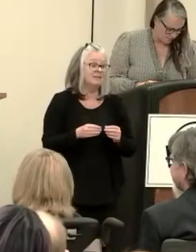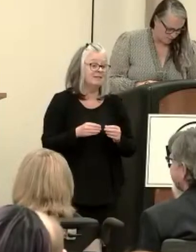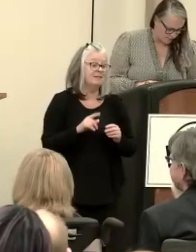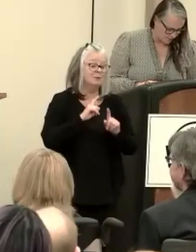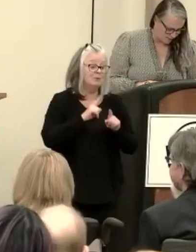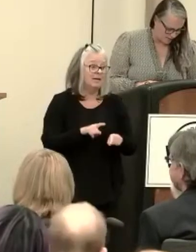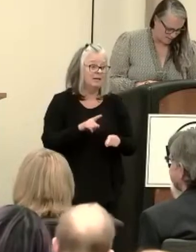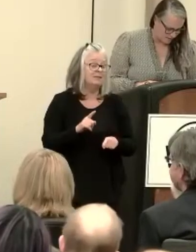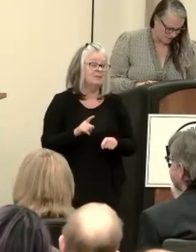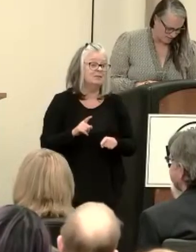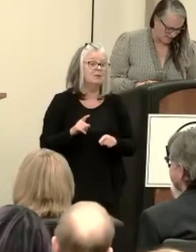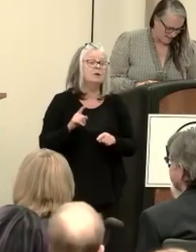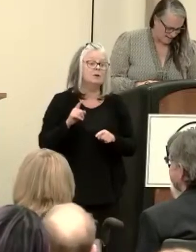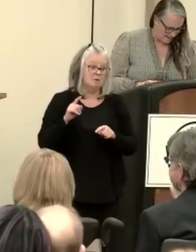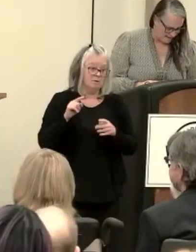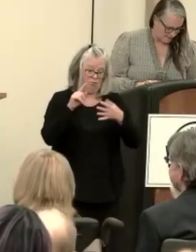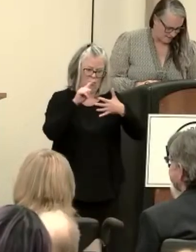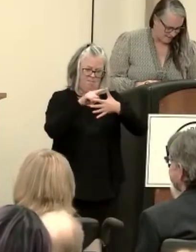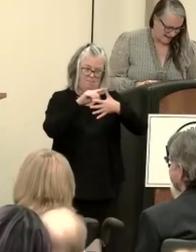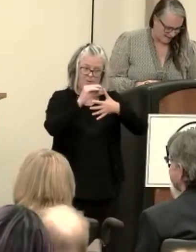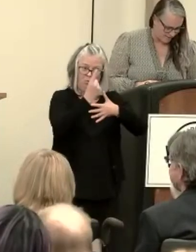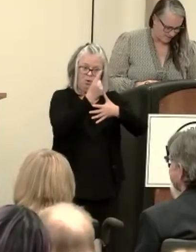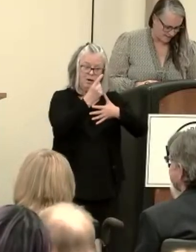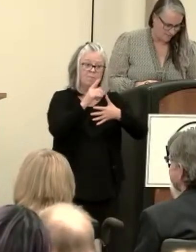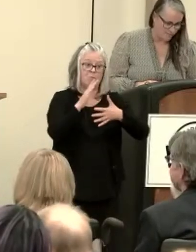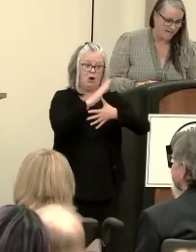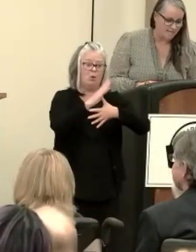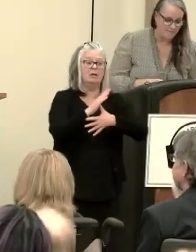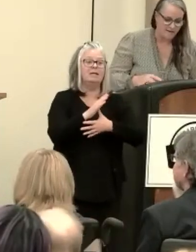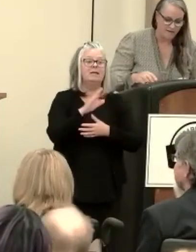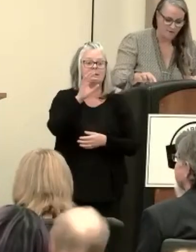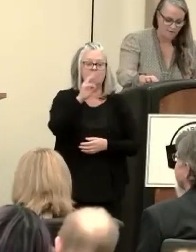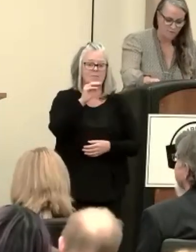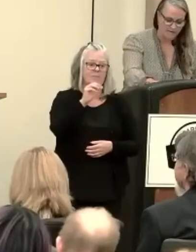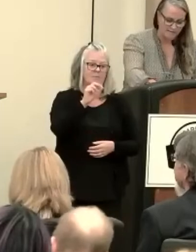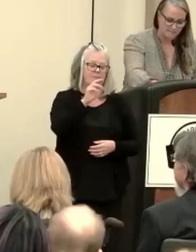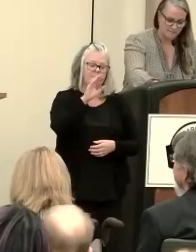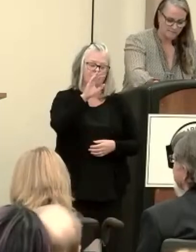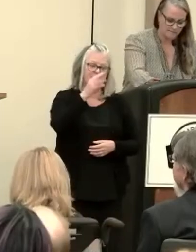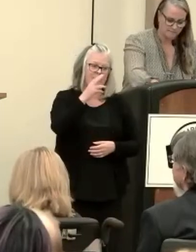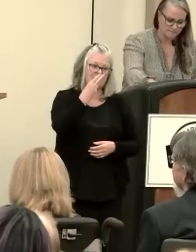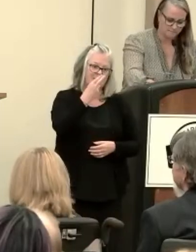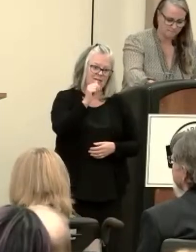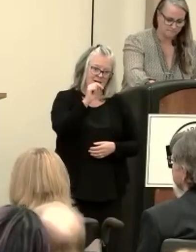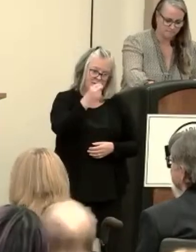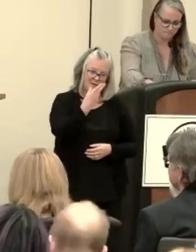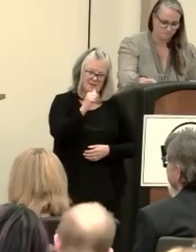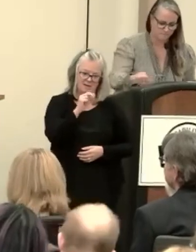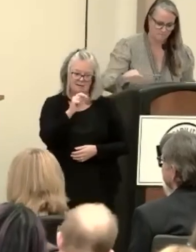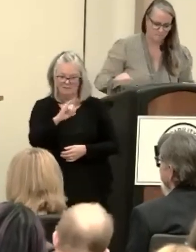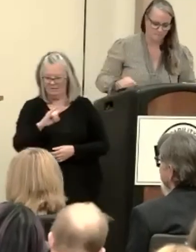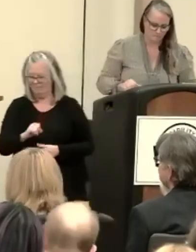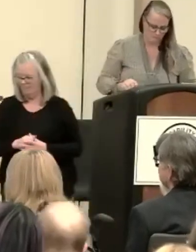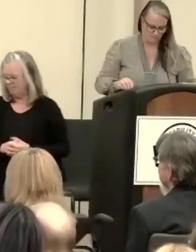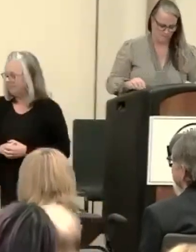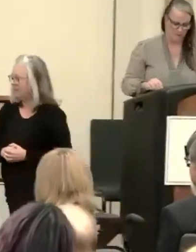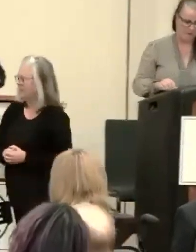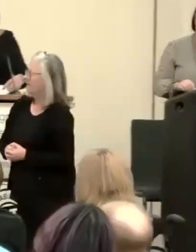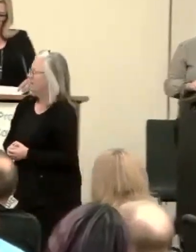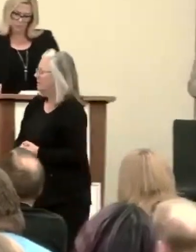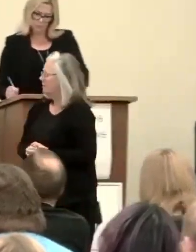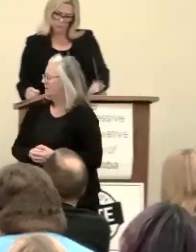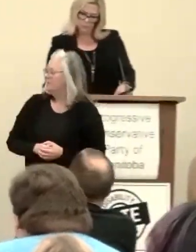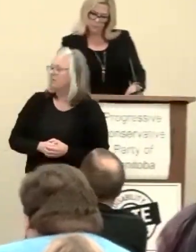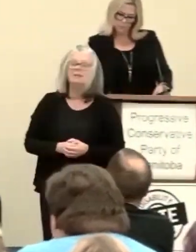our first priority section, is Nahani Fontaine from the NDP. You have 2 minutes. The Manitoba